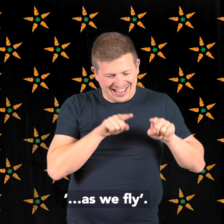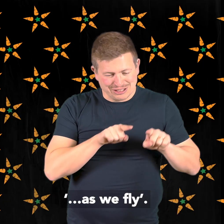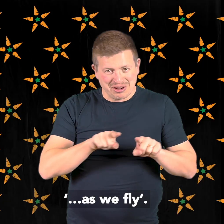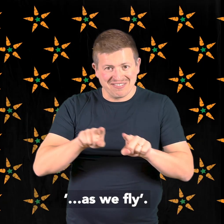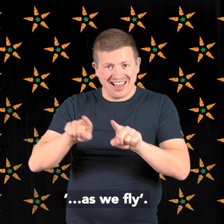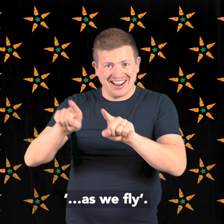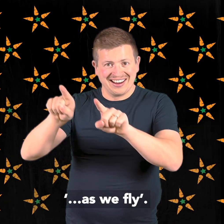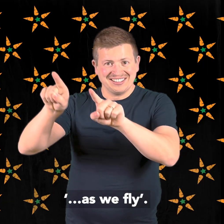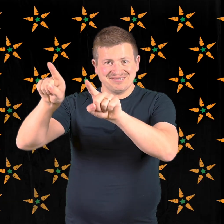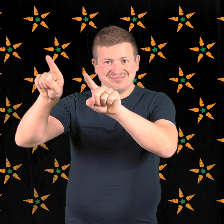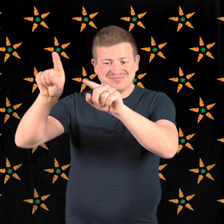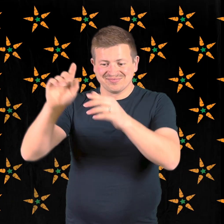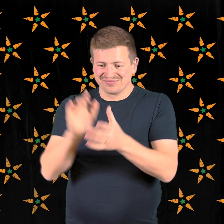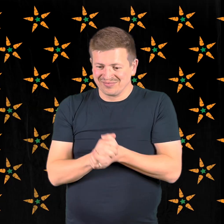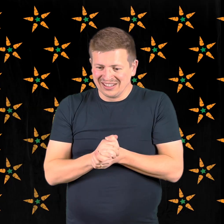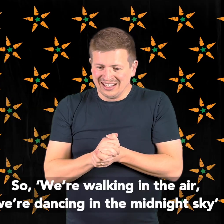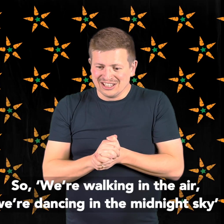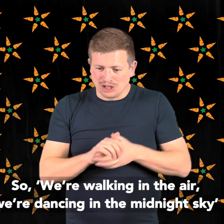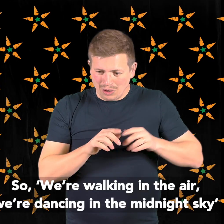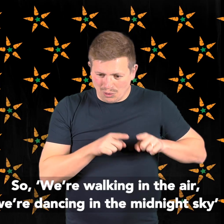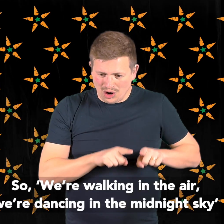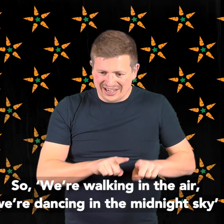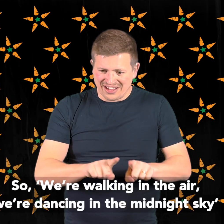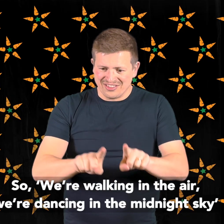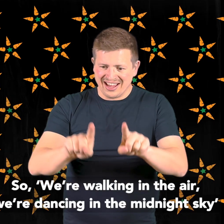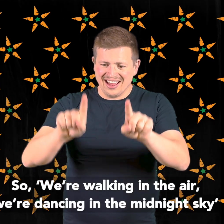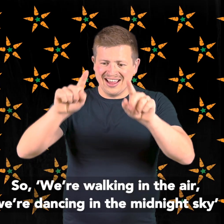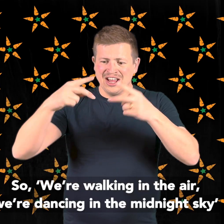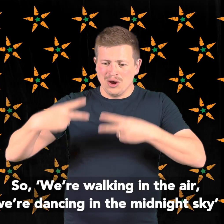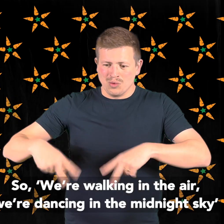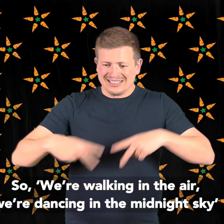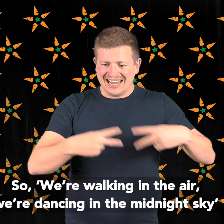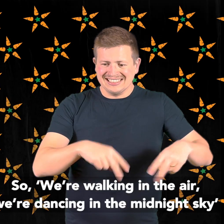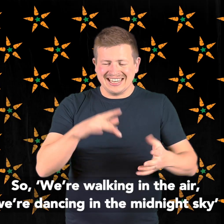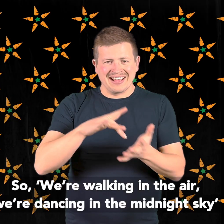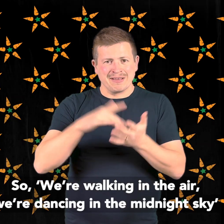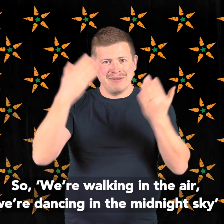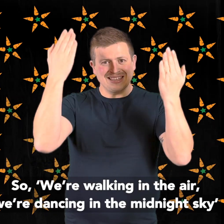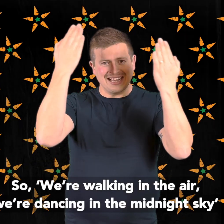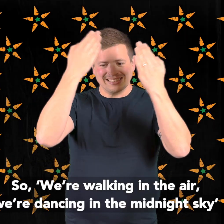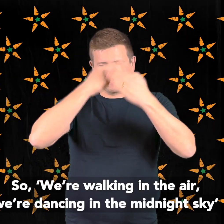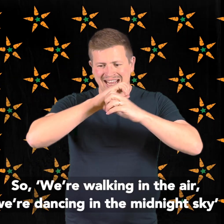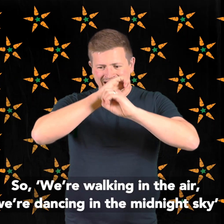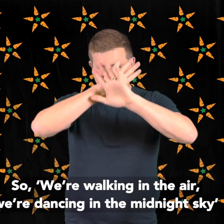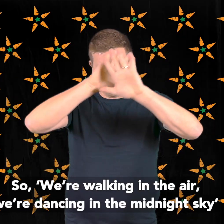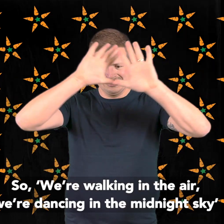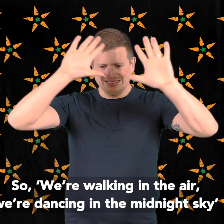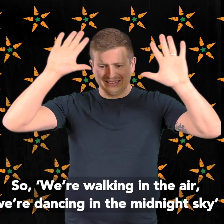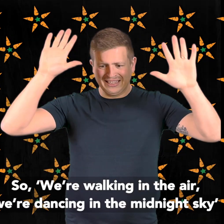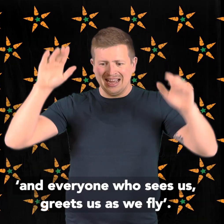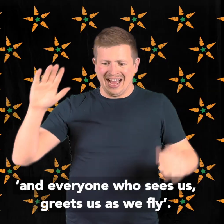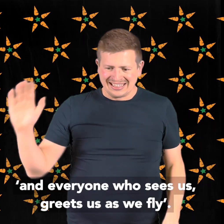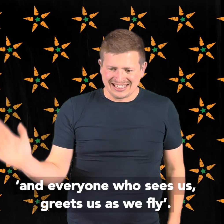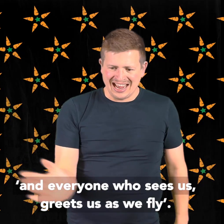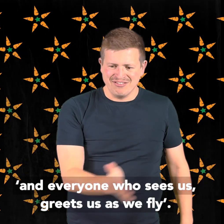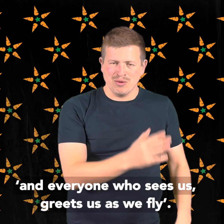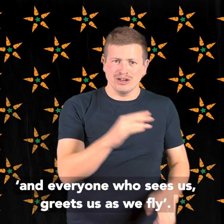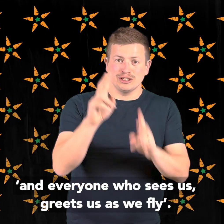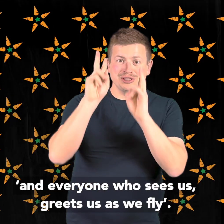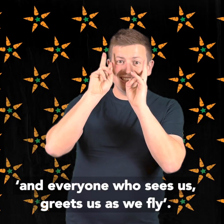we fly. So we're walking in the air, we're dancing in the midnight sky, and everyone who